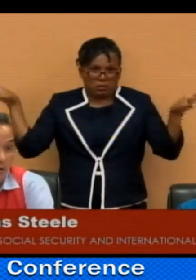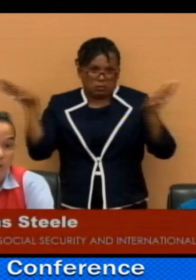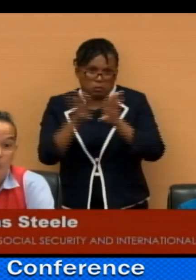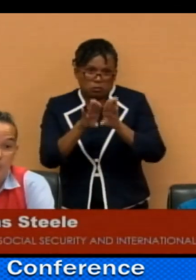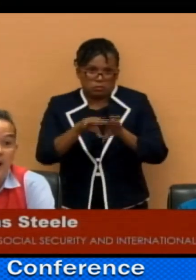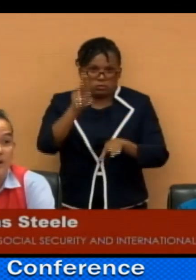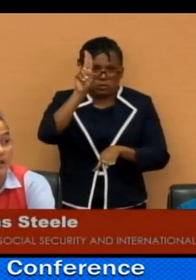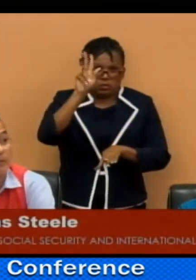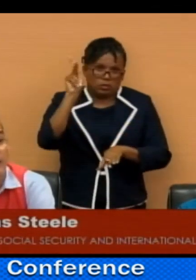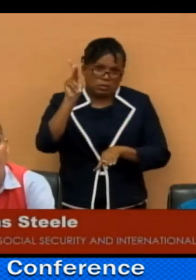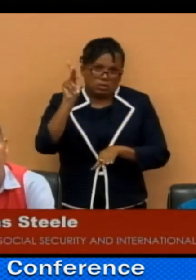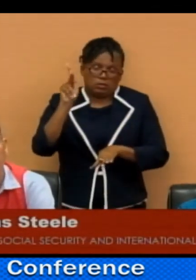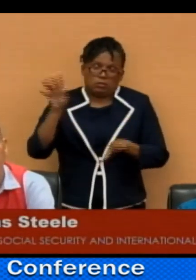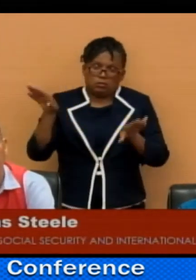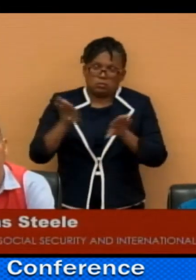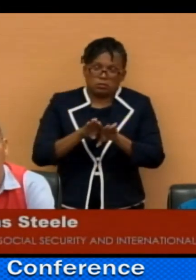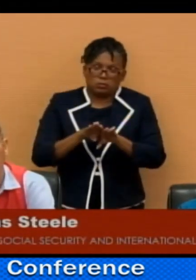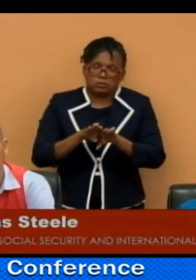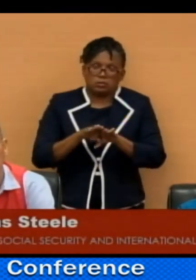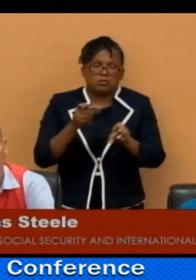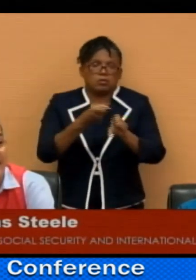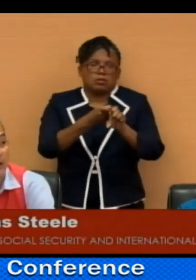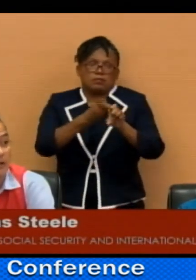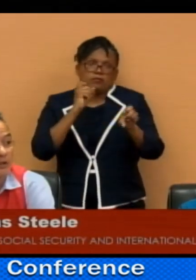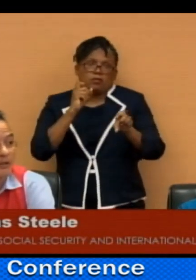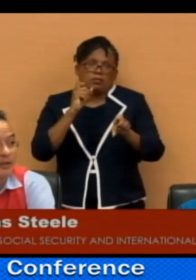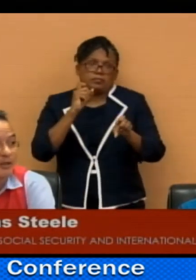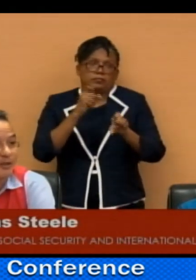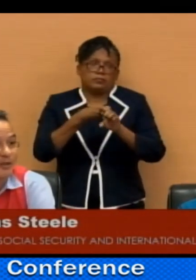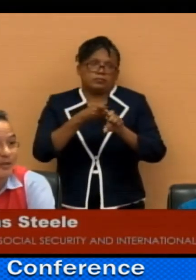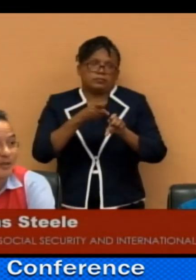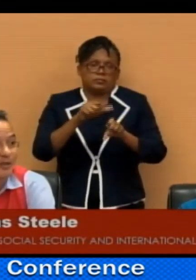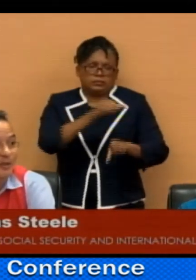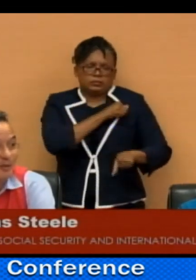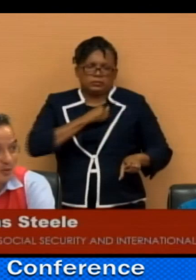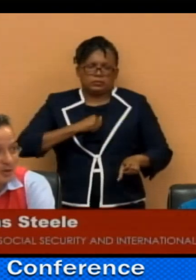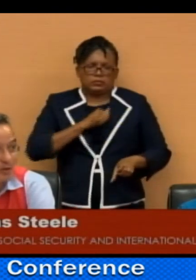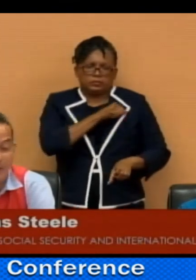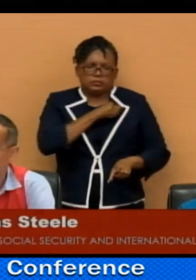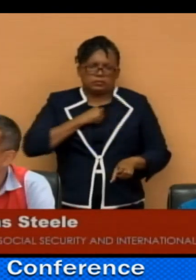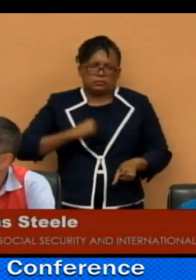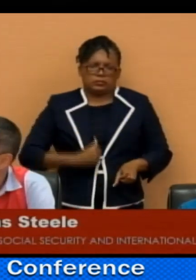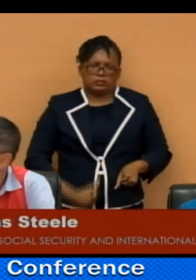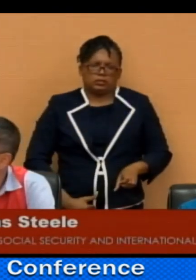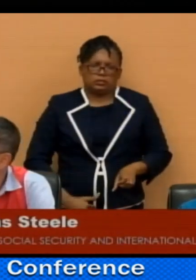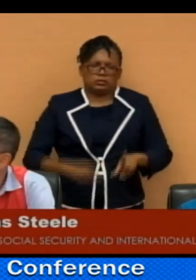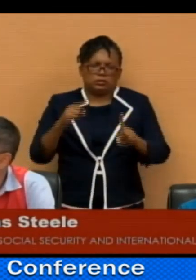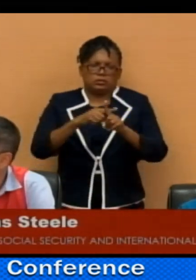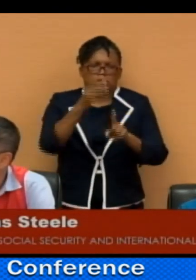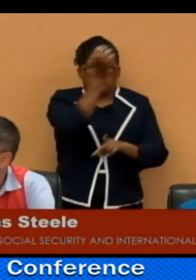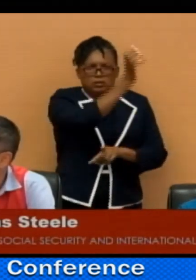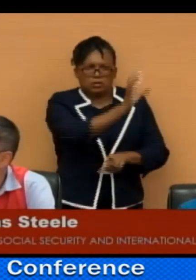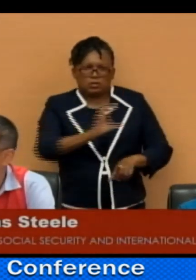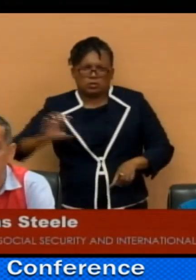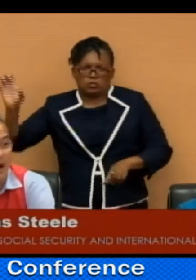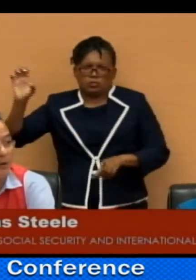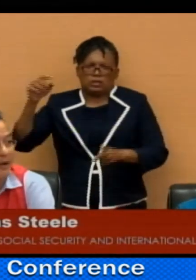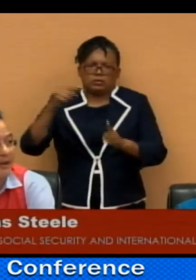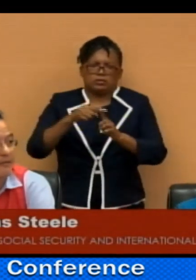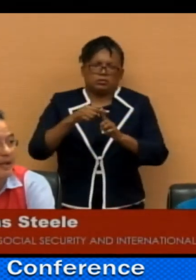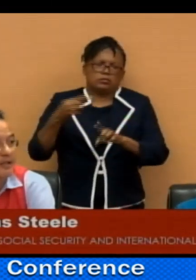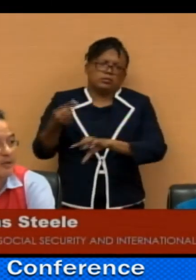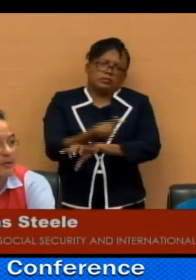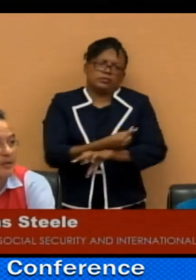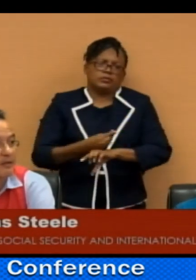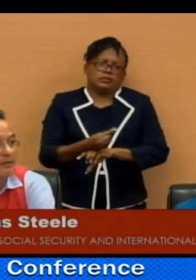down, would actually be from China to Cuba to Grenada, because there are